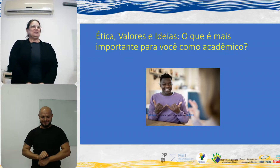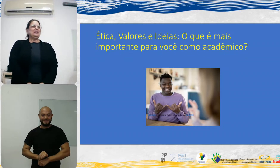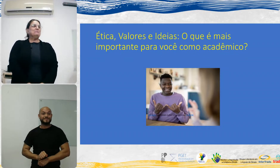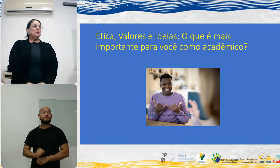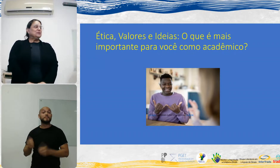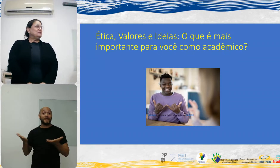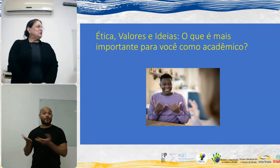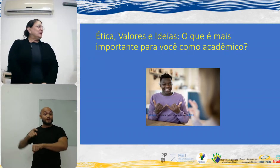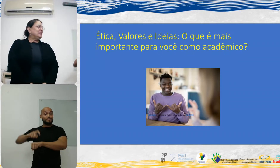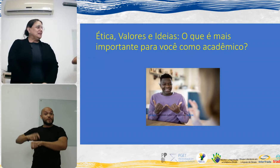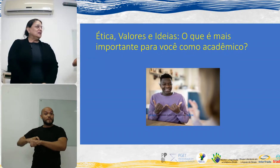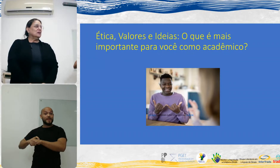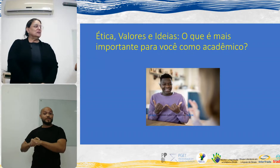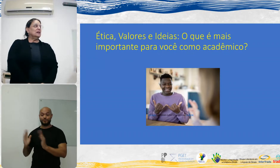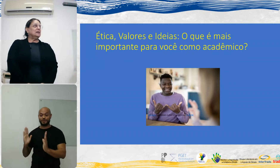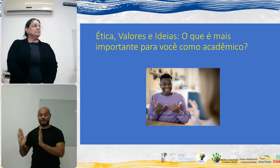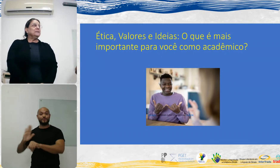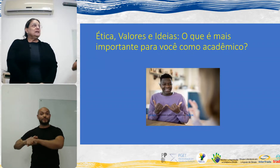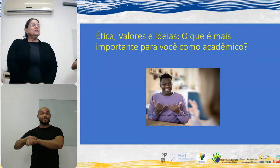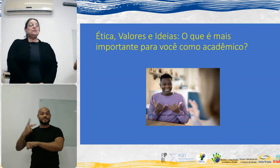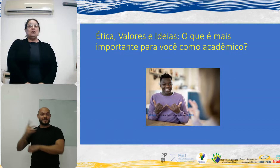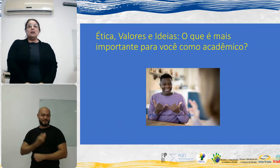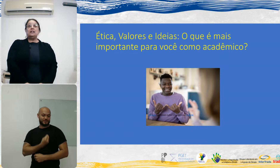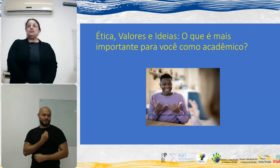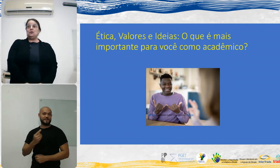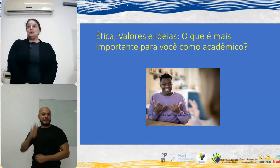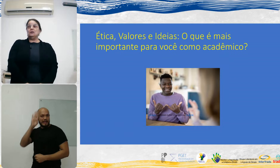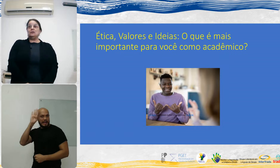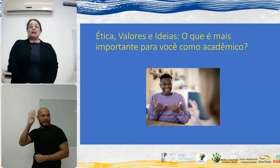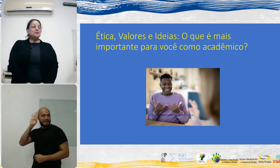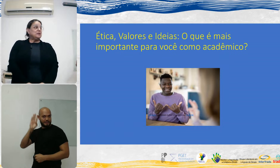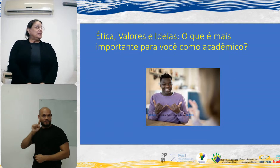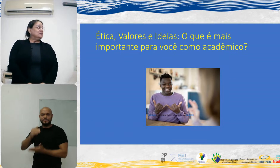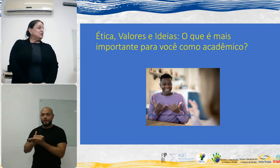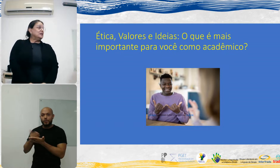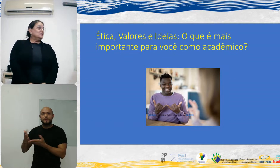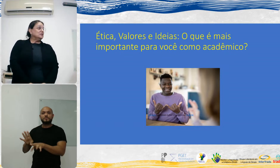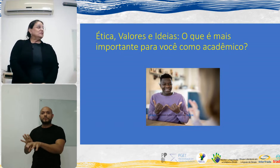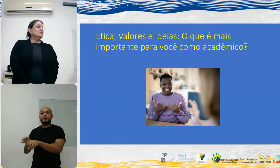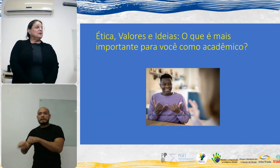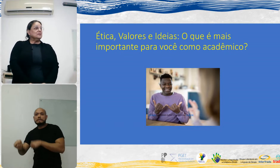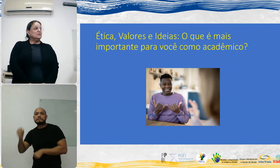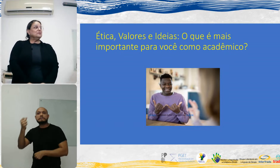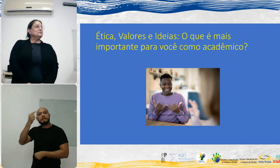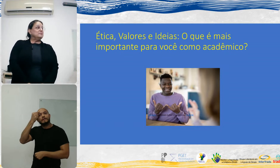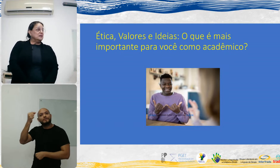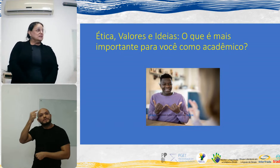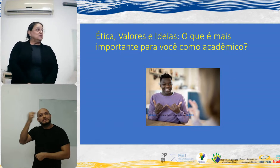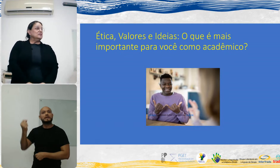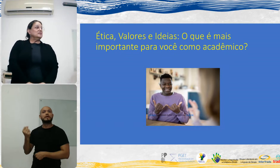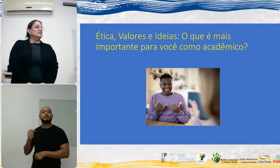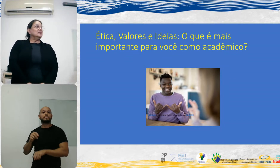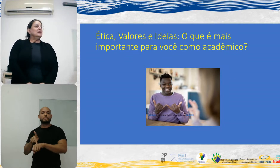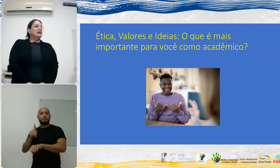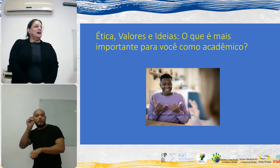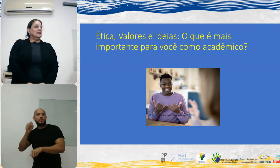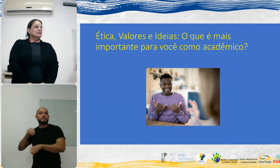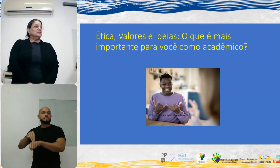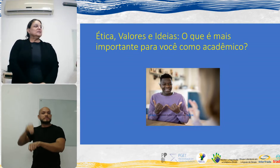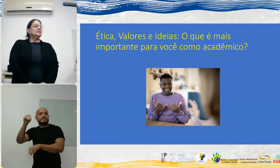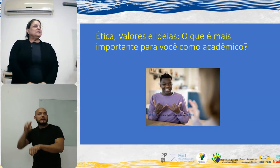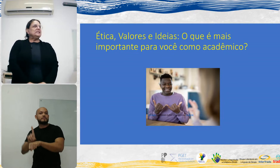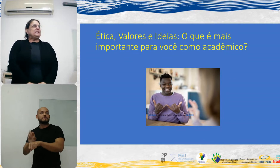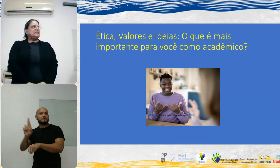academic journey, most of you, I think, are starting your graduate education, your master's, your PhD,